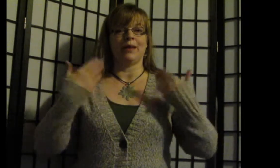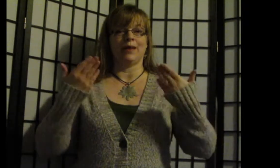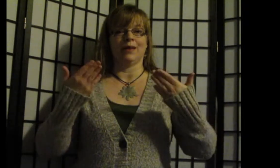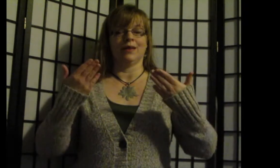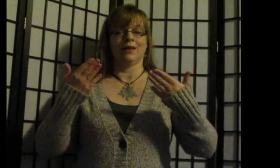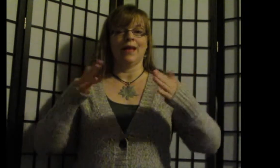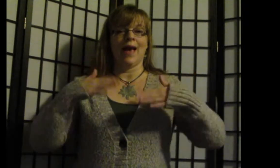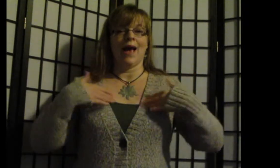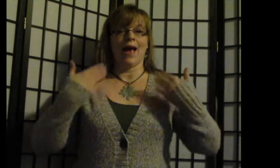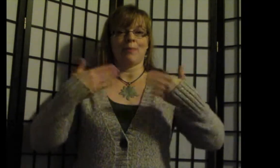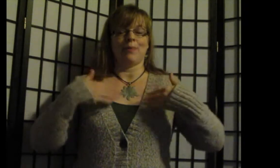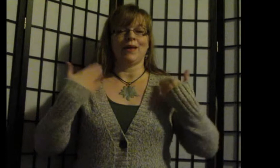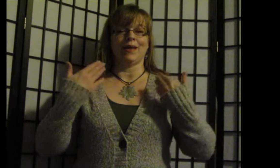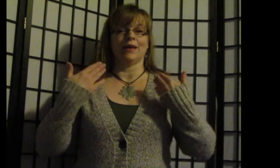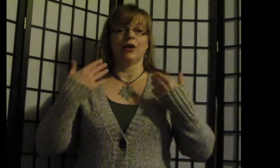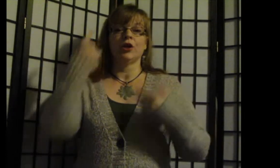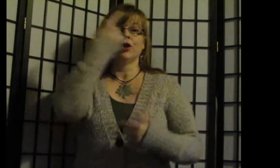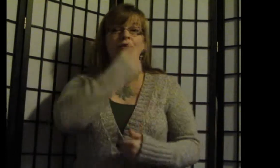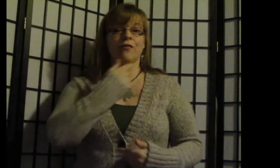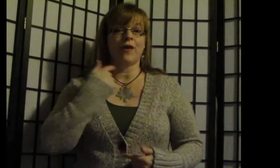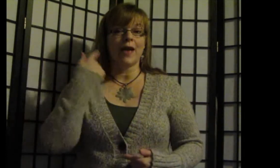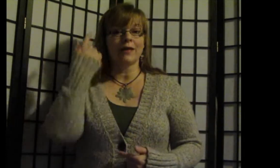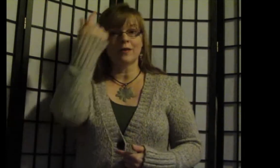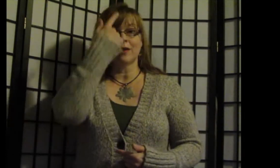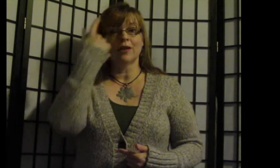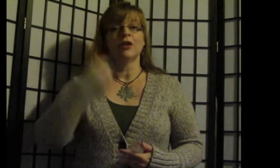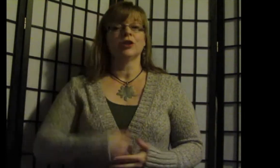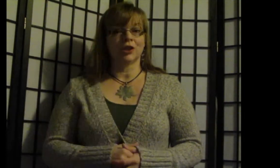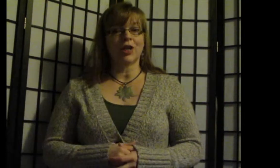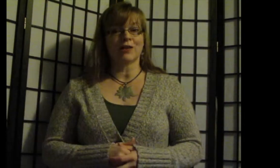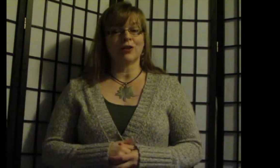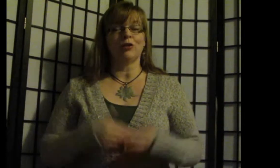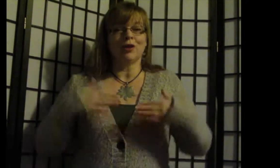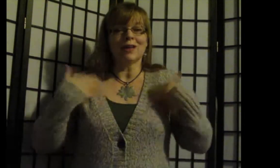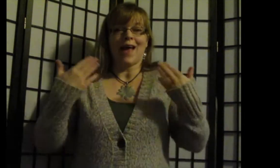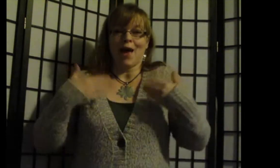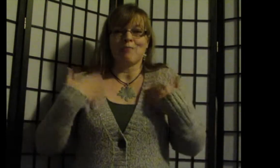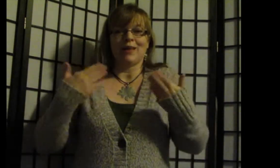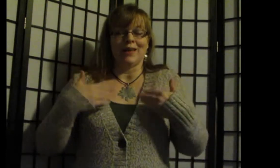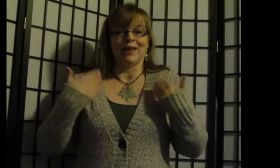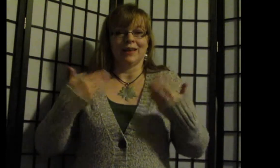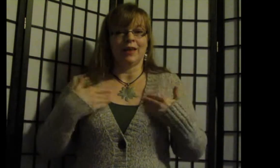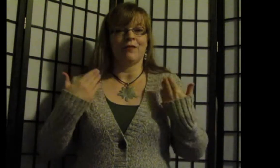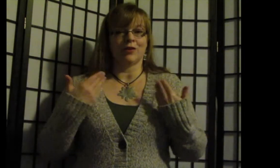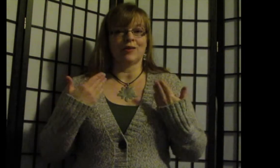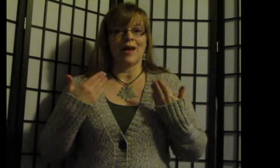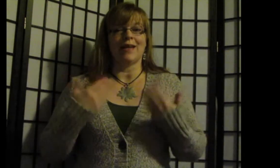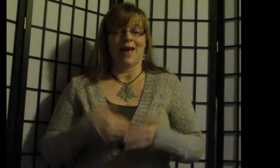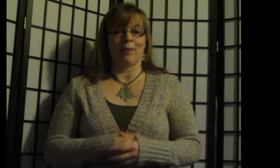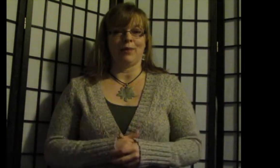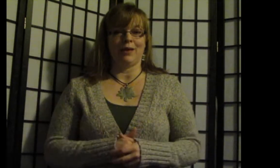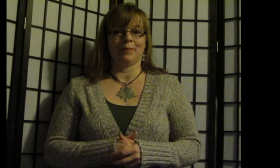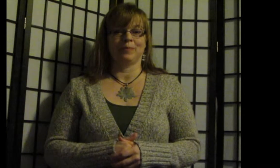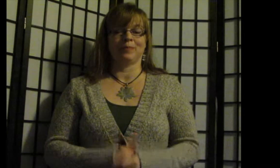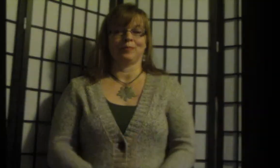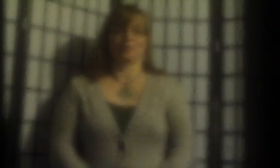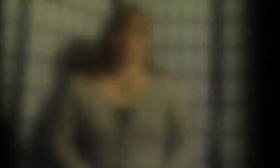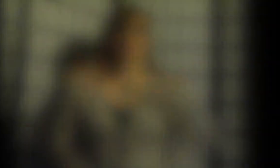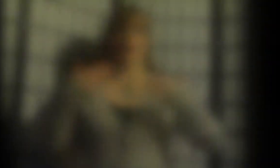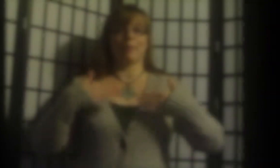Happy, happy. Your face should also look happy if you're signing happy.